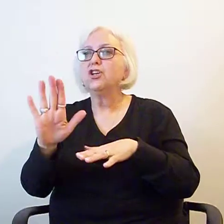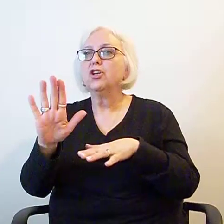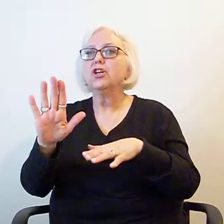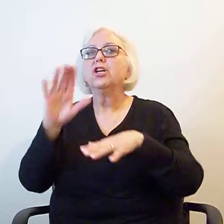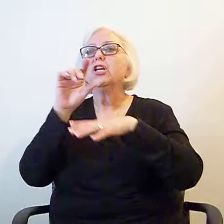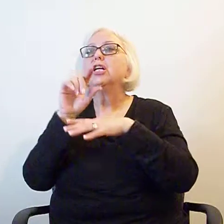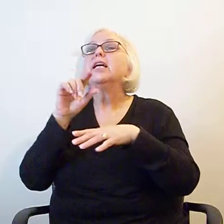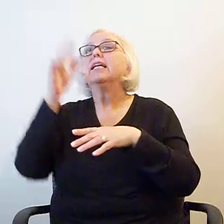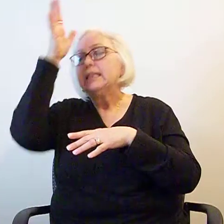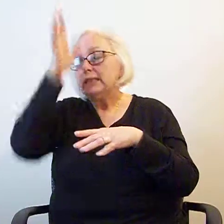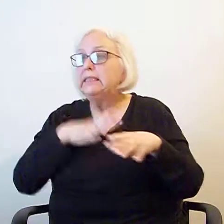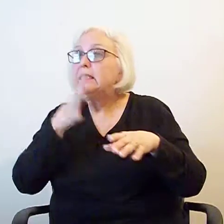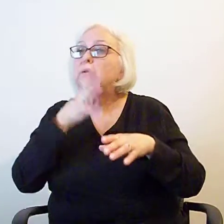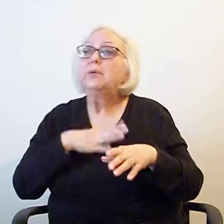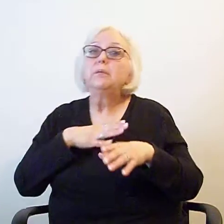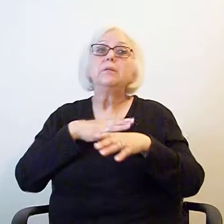race, creed,